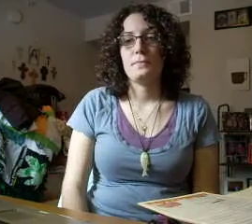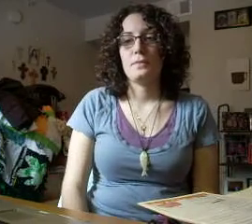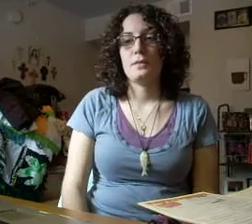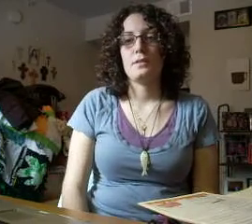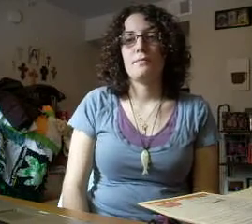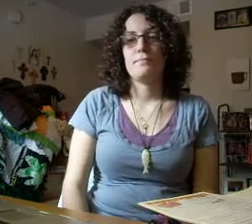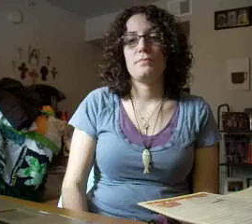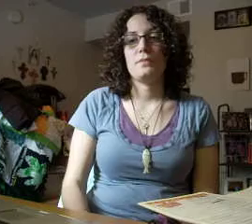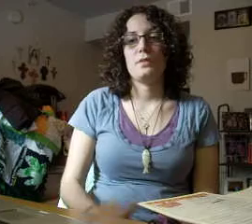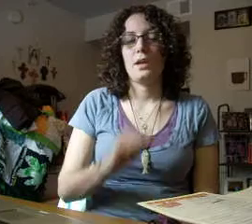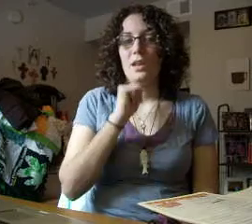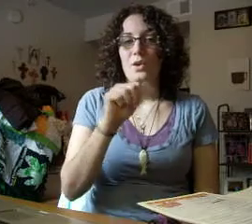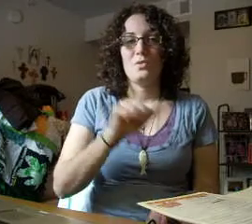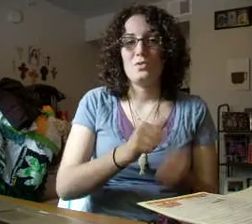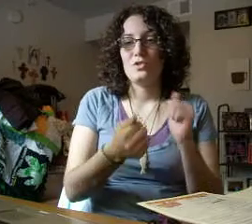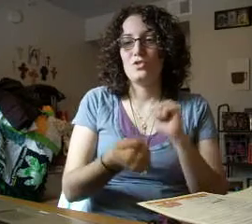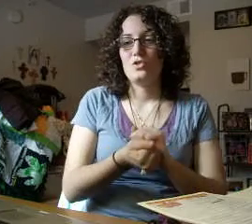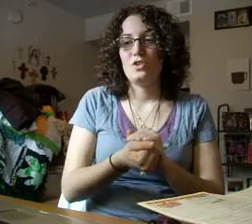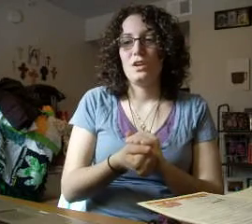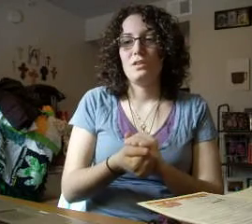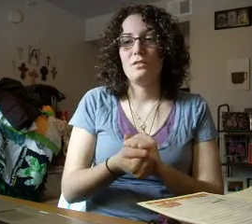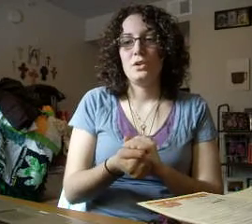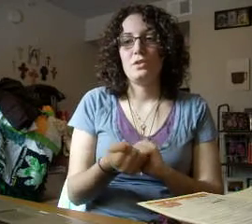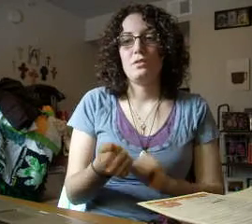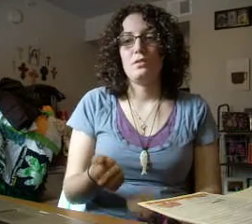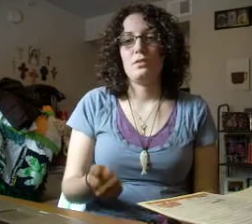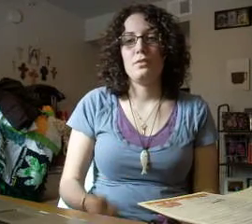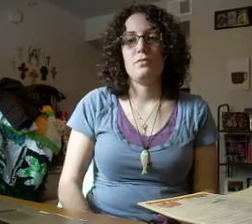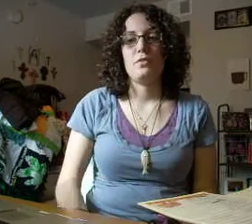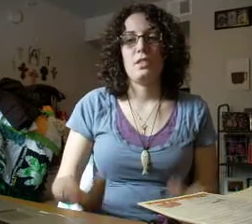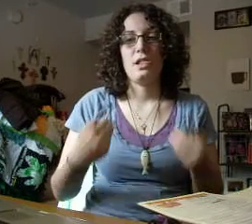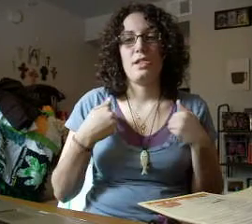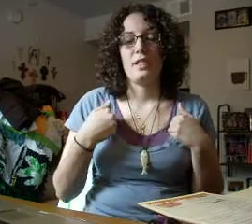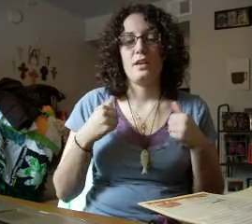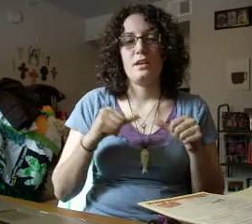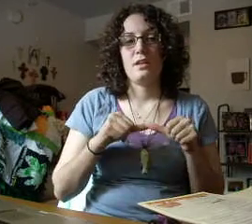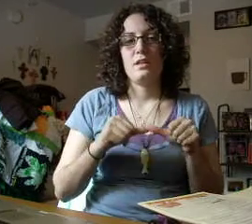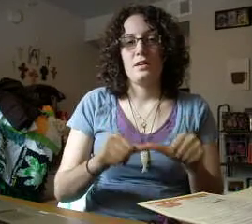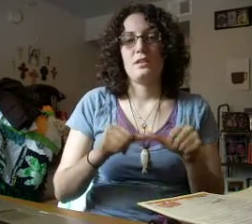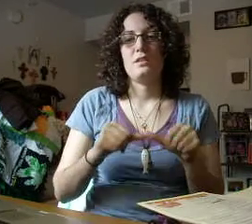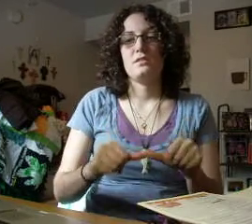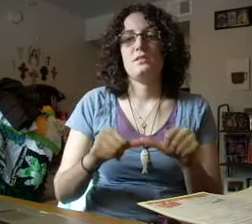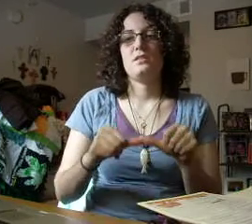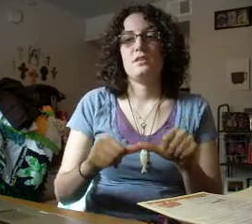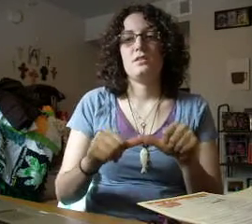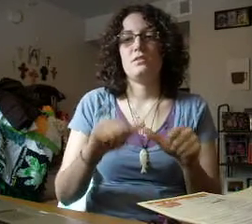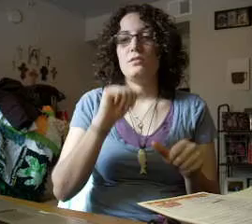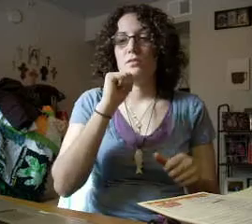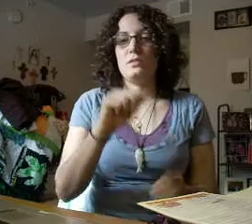unchanging compositions, so they'll have uniform and consistent, unchanging physical properties.